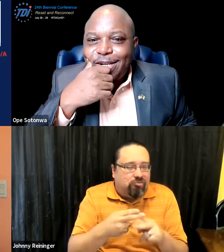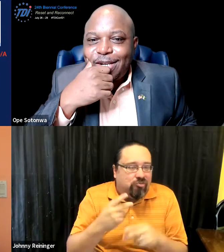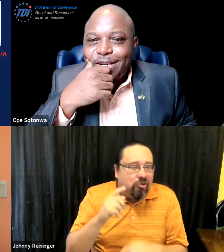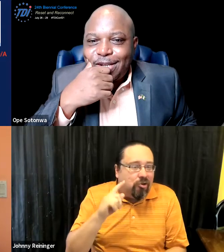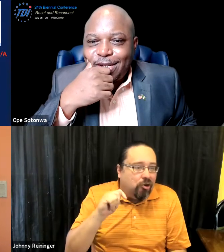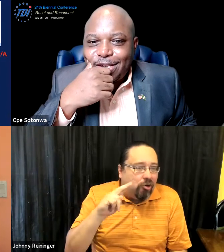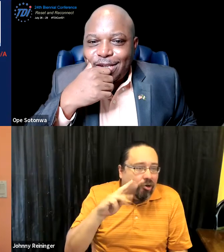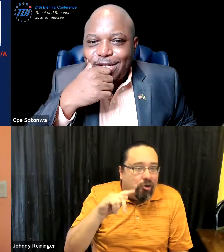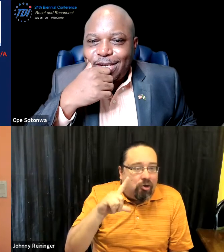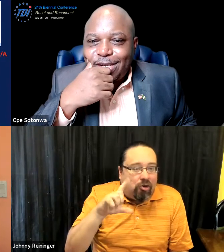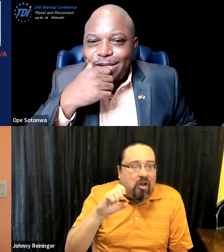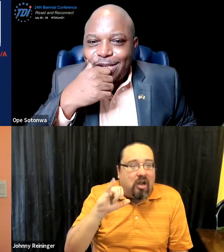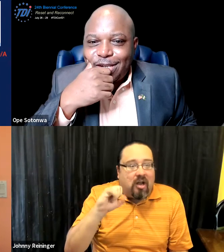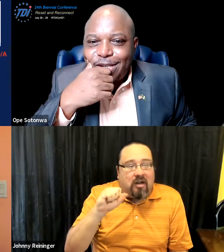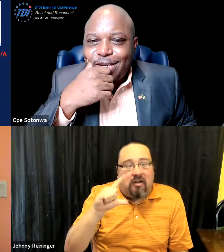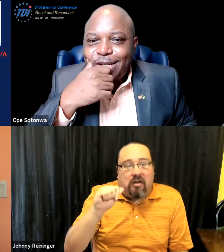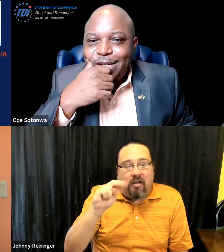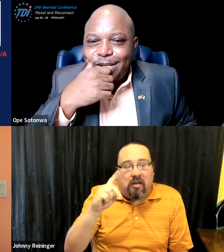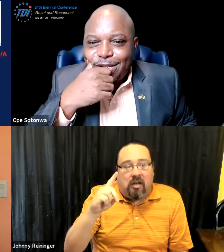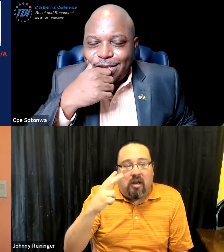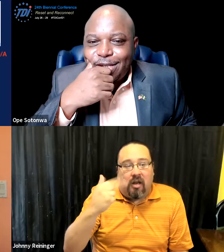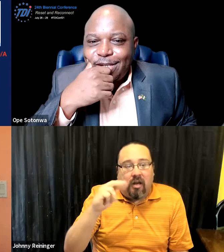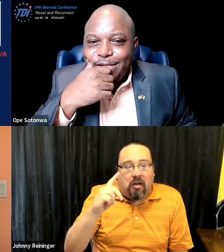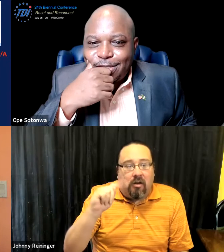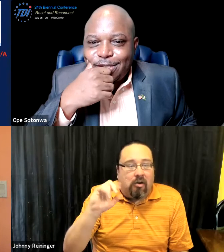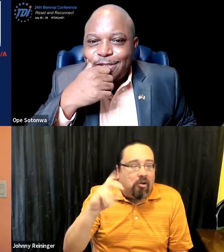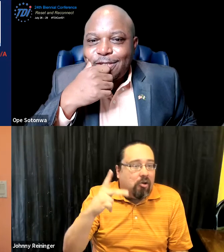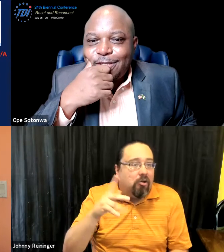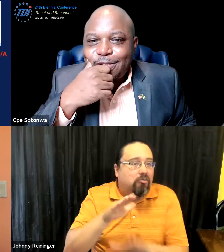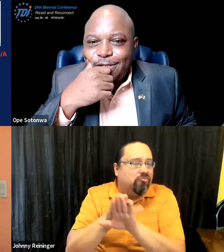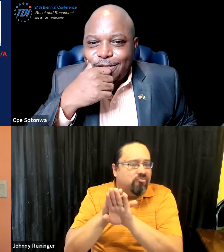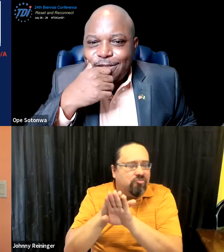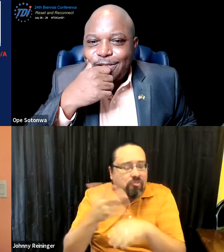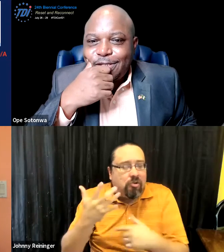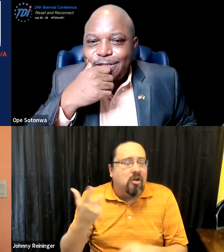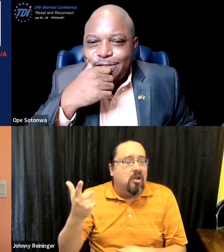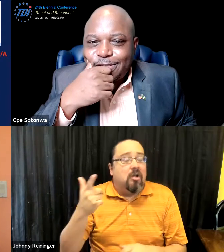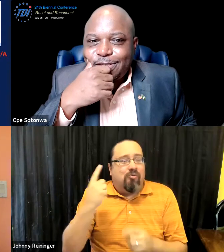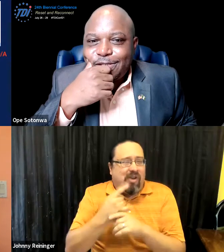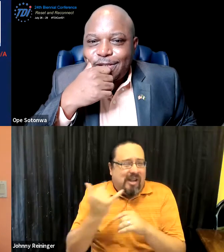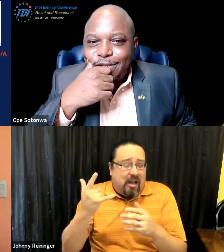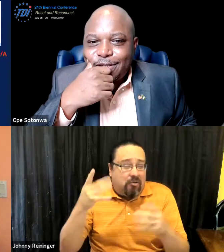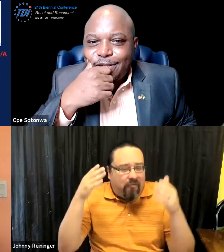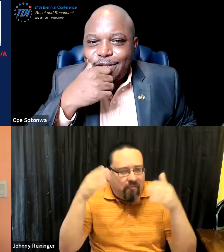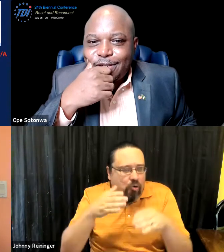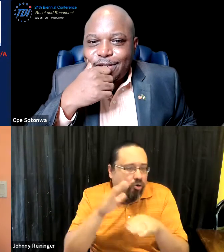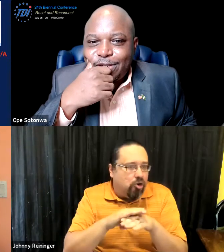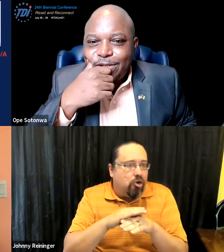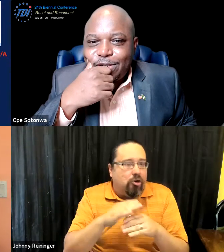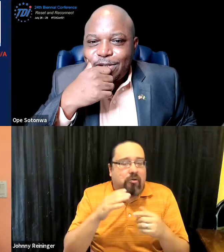actually just started Turtle